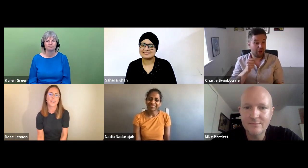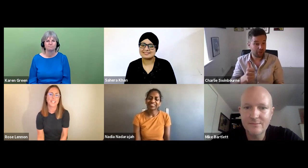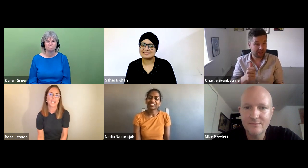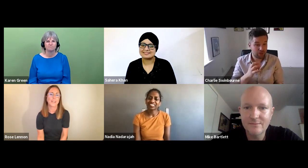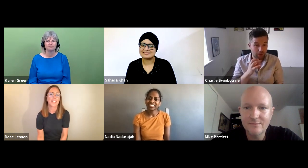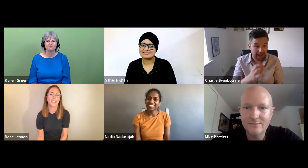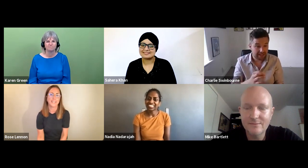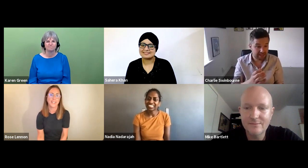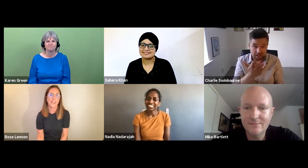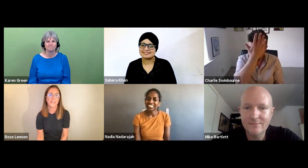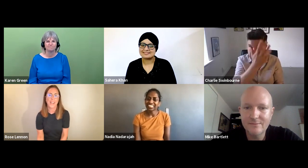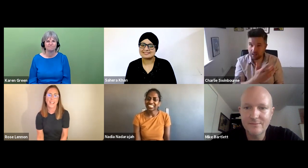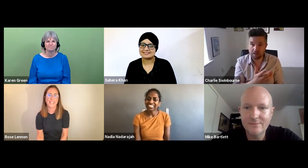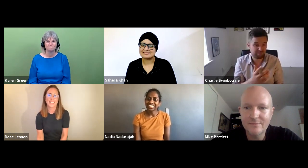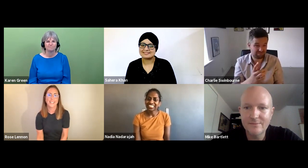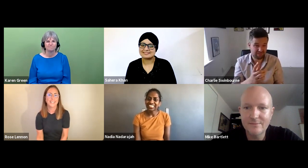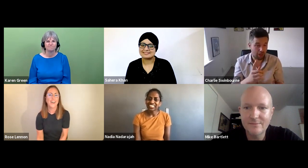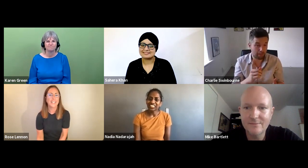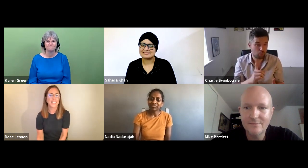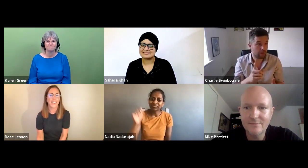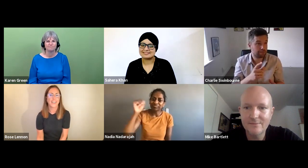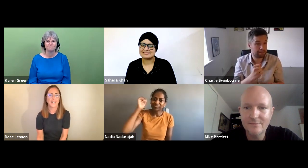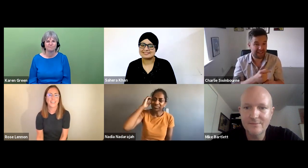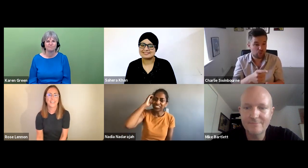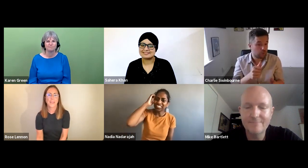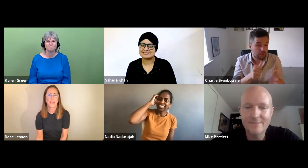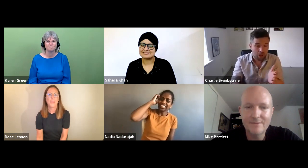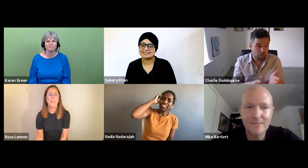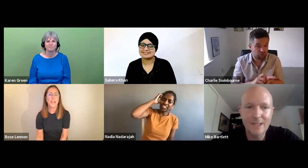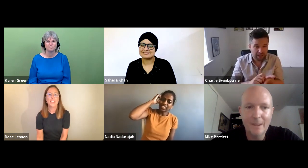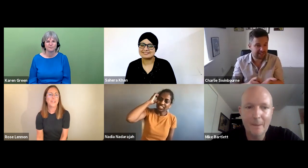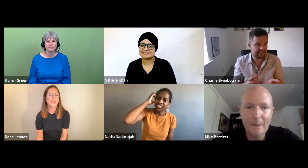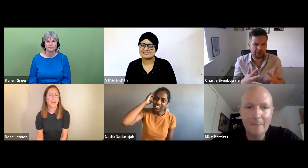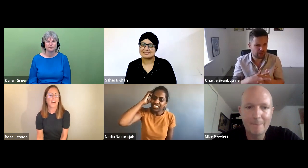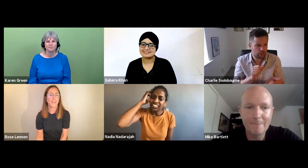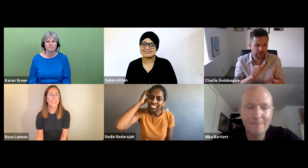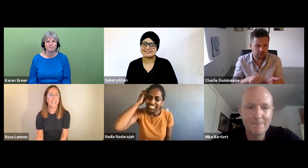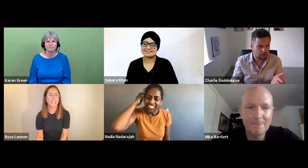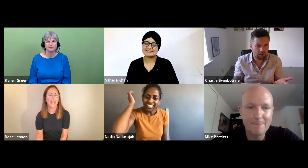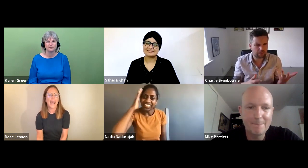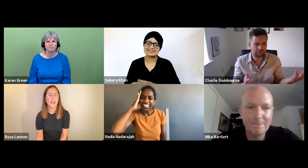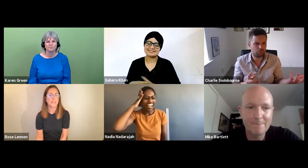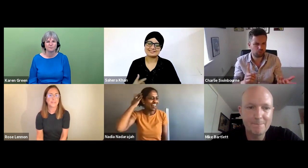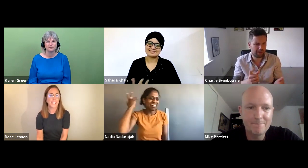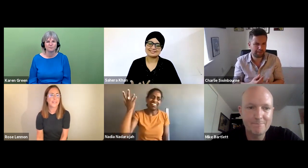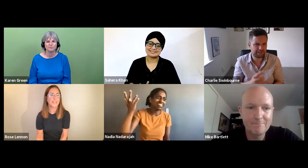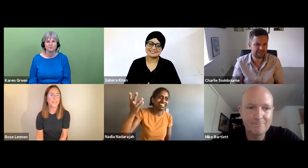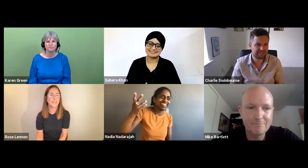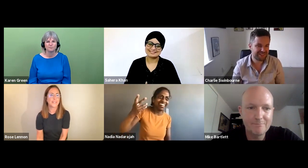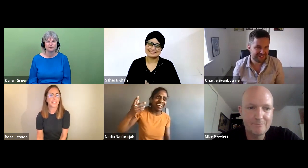wanted to say well done for that. Nadia, what made you start writing? How did you even come